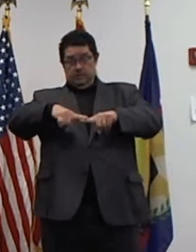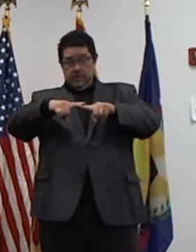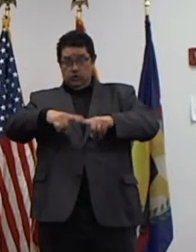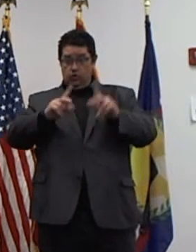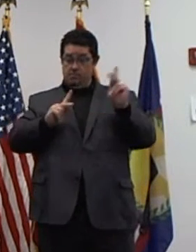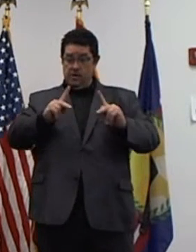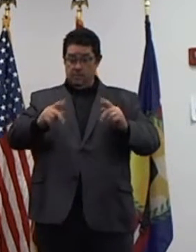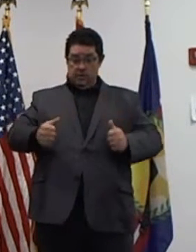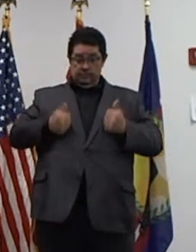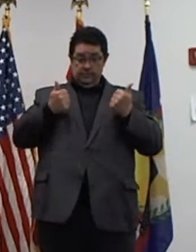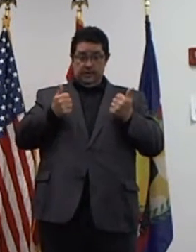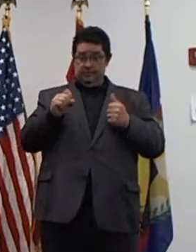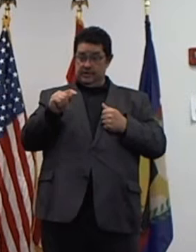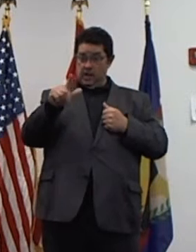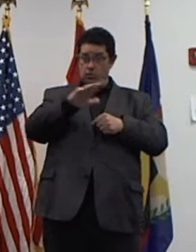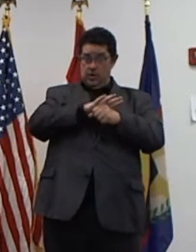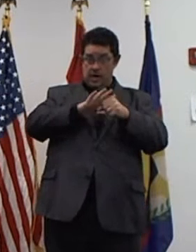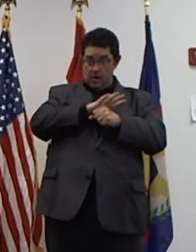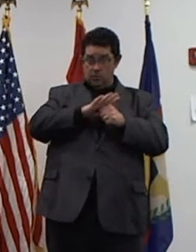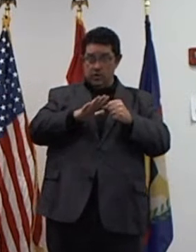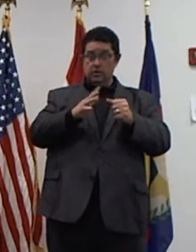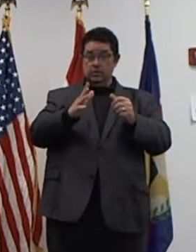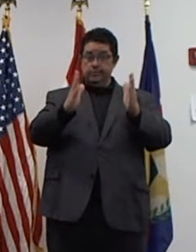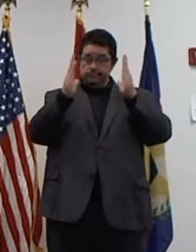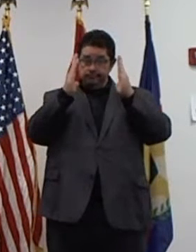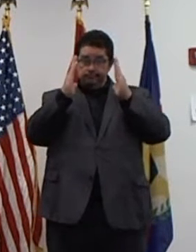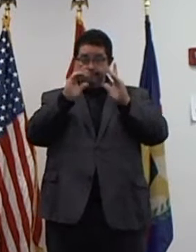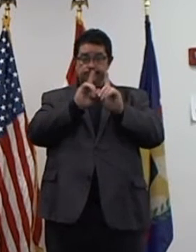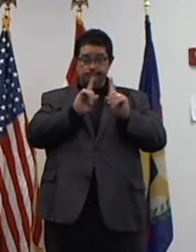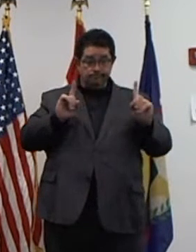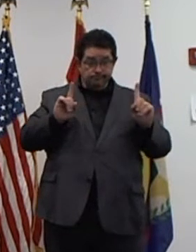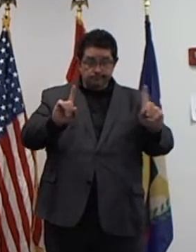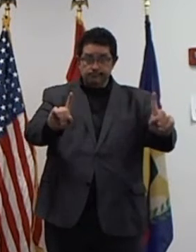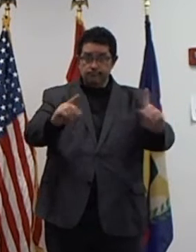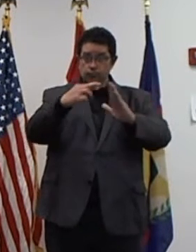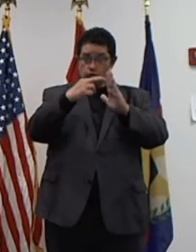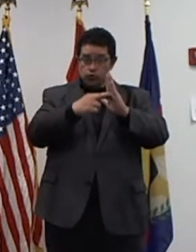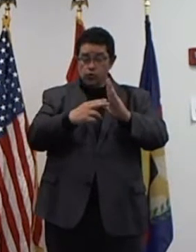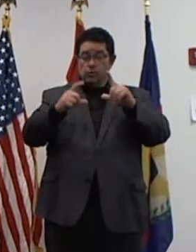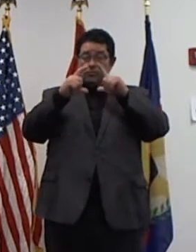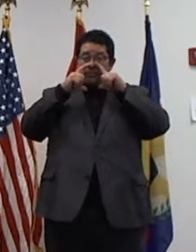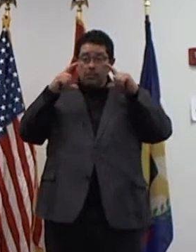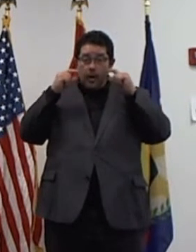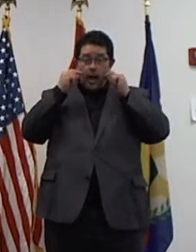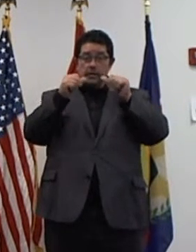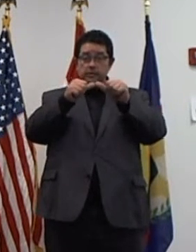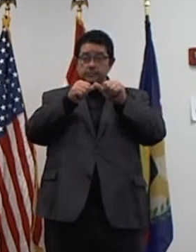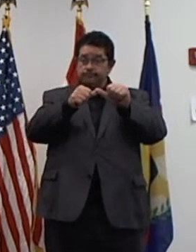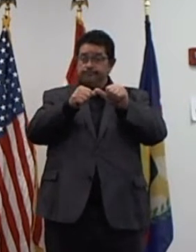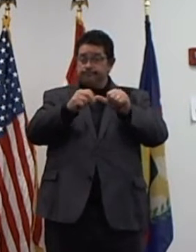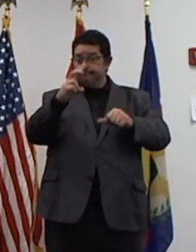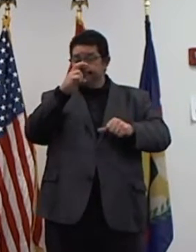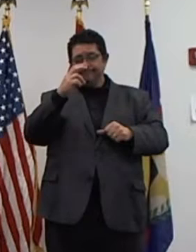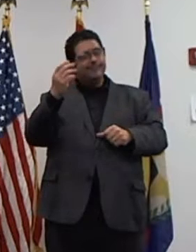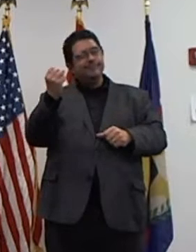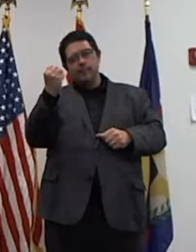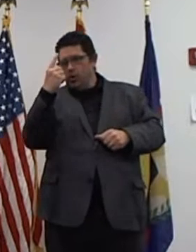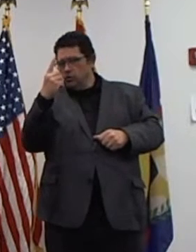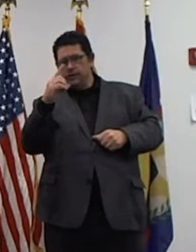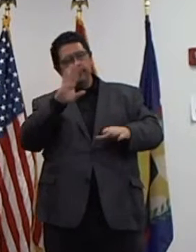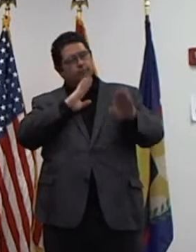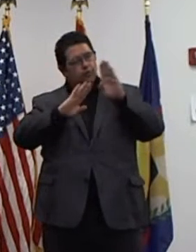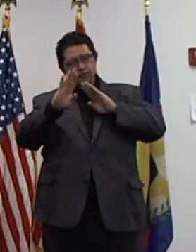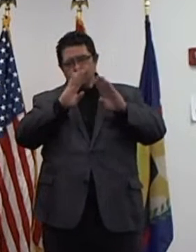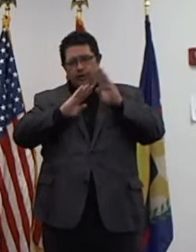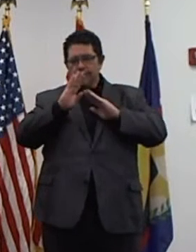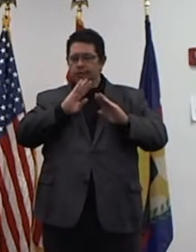people in St. Louis County following our social distancing guidelines, keeping your mask on. I understand it's frustrating, but that is